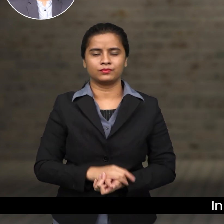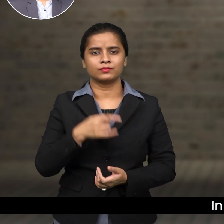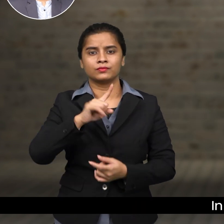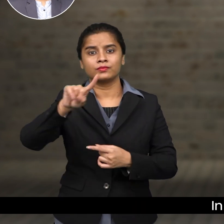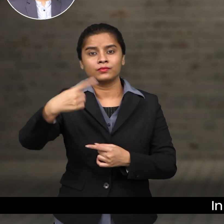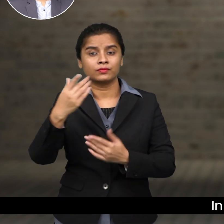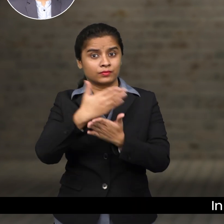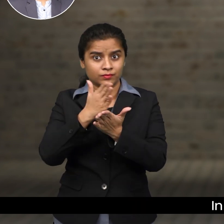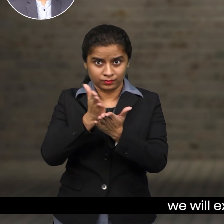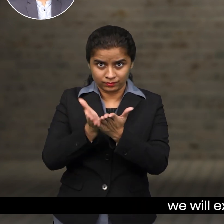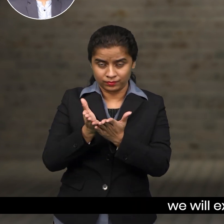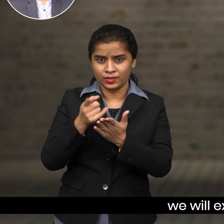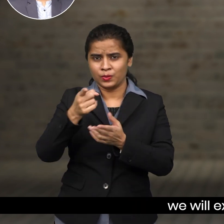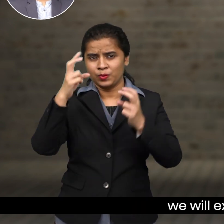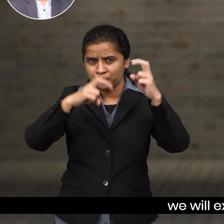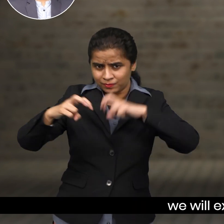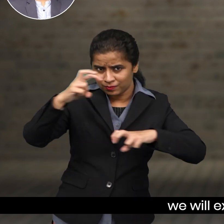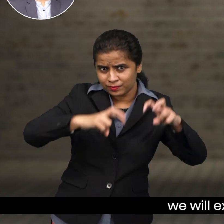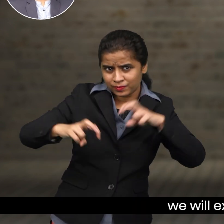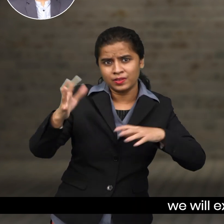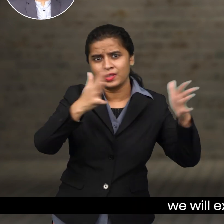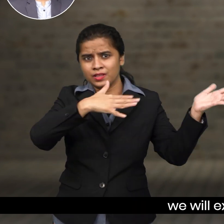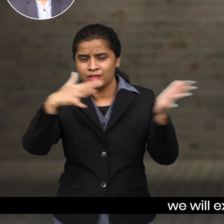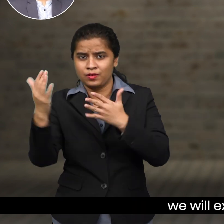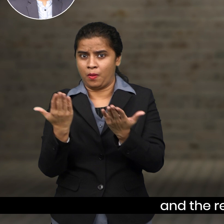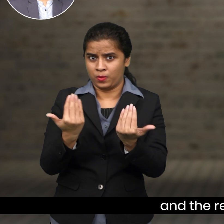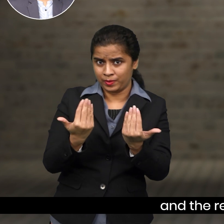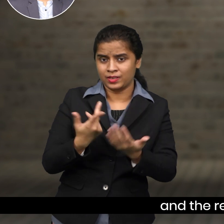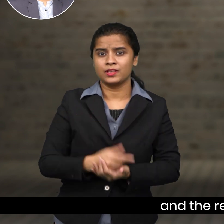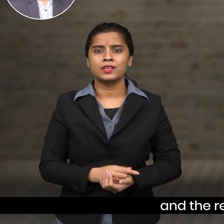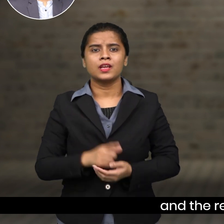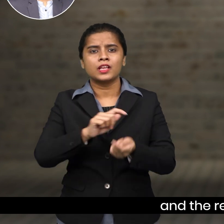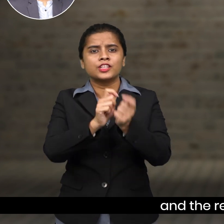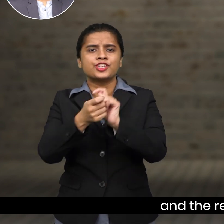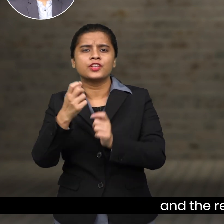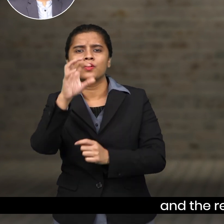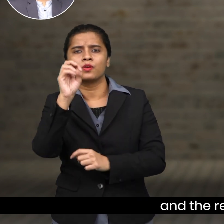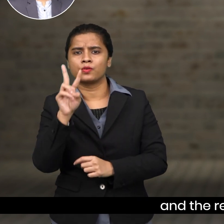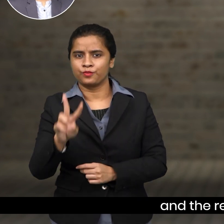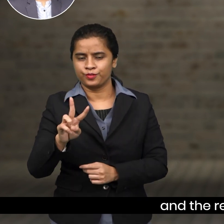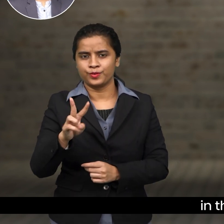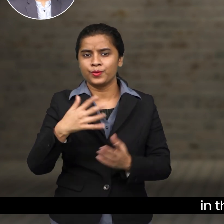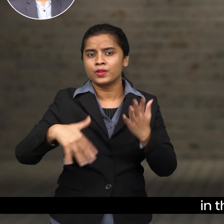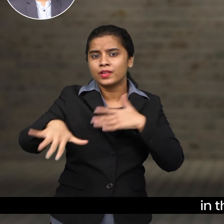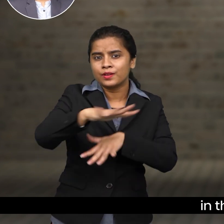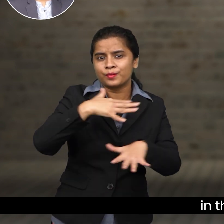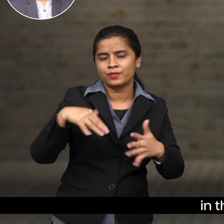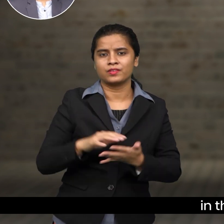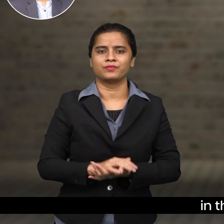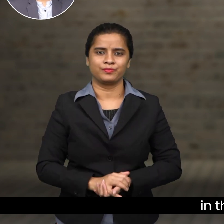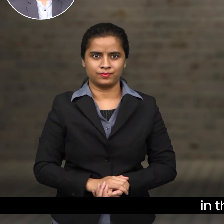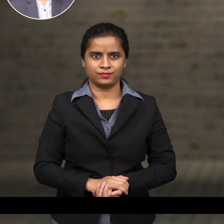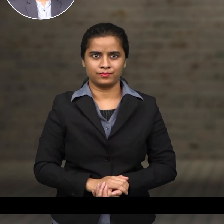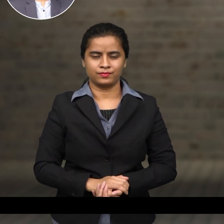In the next part, we will explore air availability and the replacement of oxygen in the